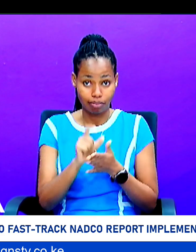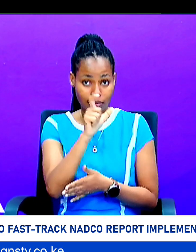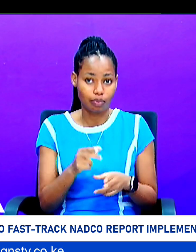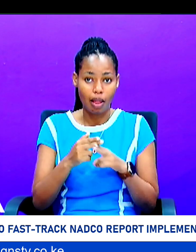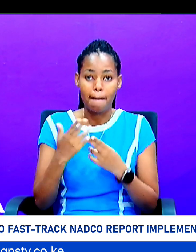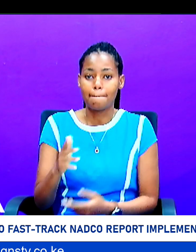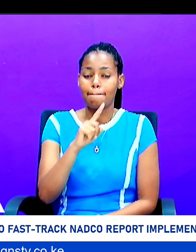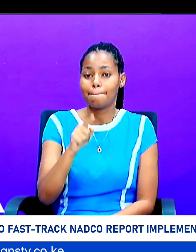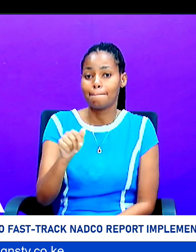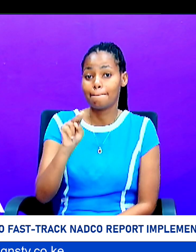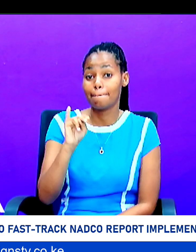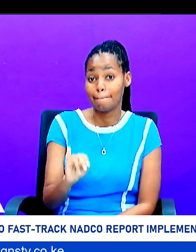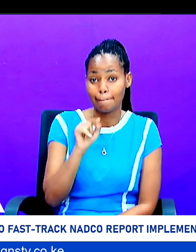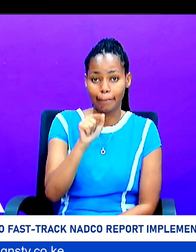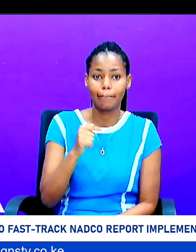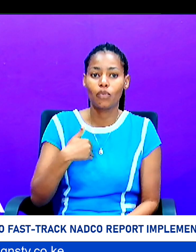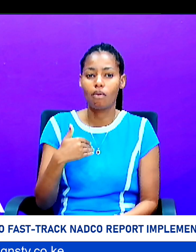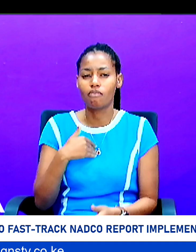ODM leader Raila Odinga.